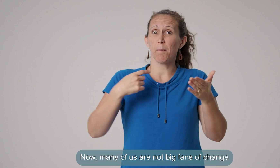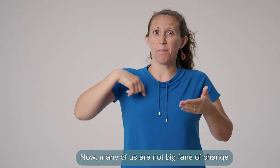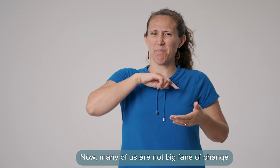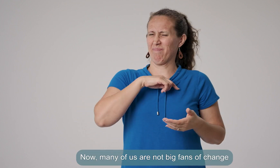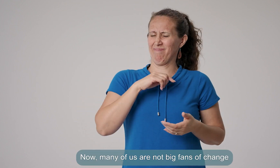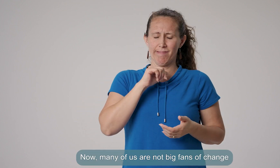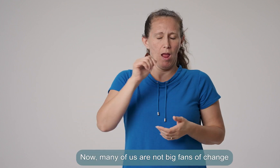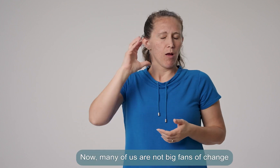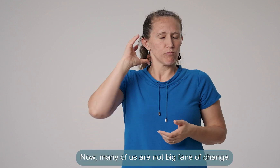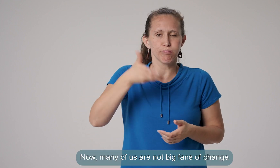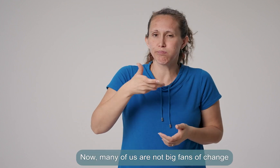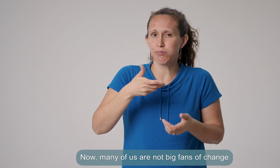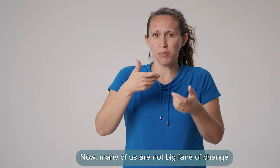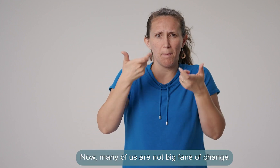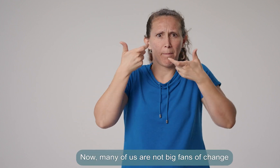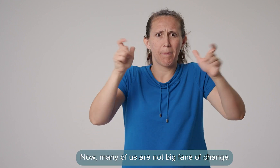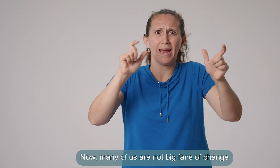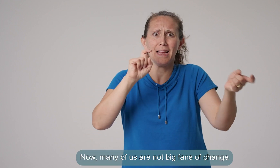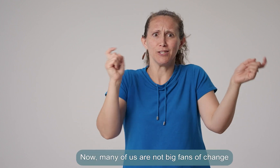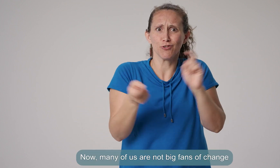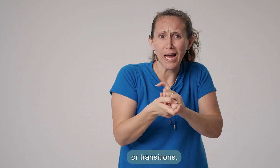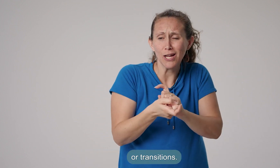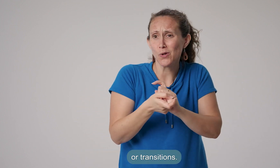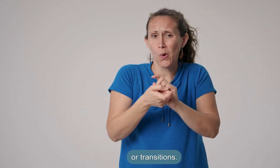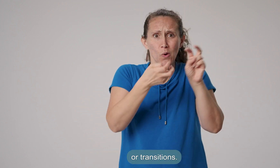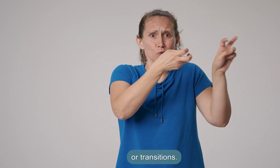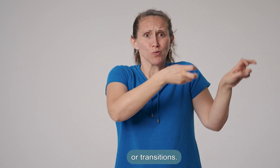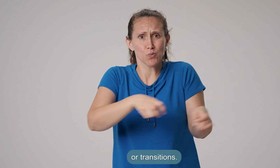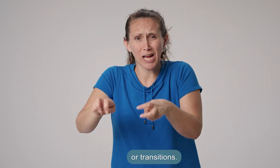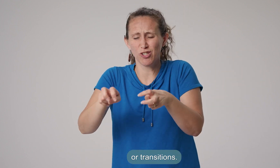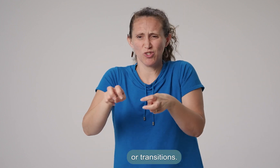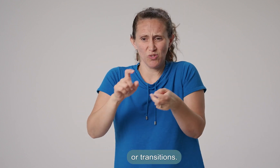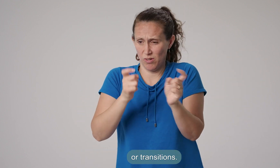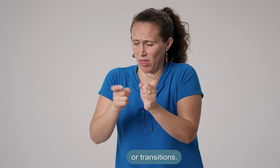Now, many of us are not big fans of change or transitions.